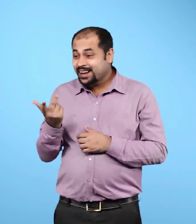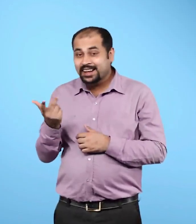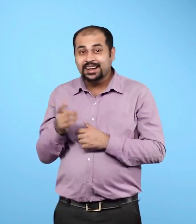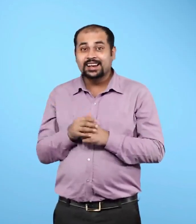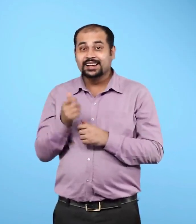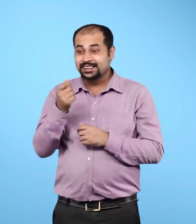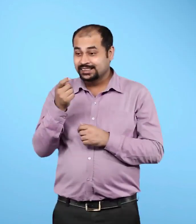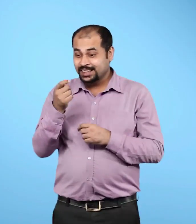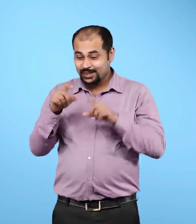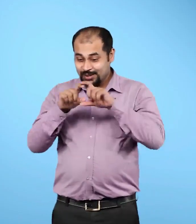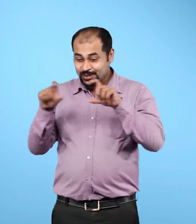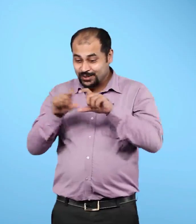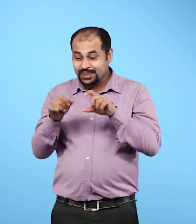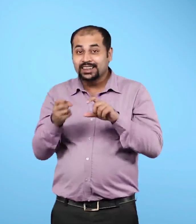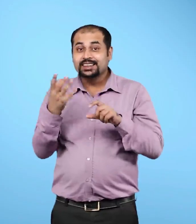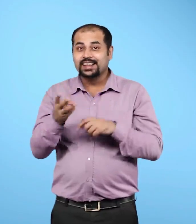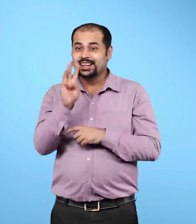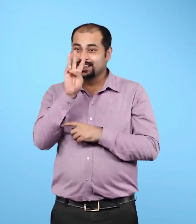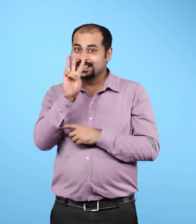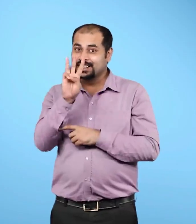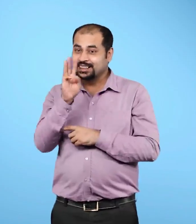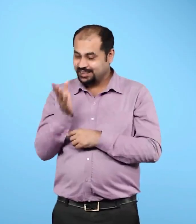see there are 3 notes in all.